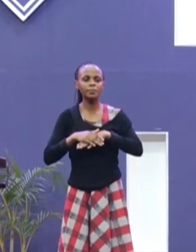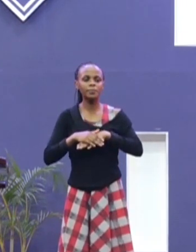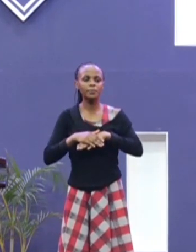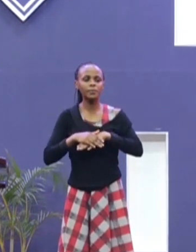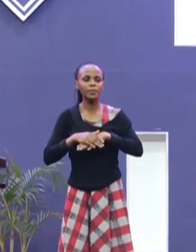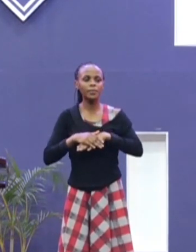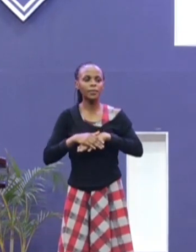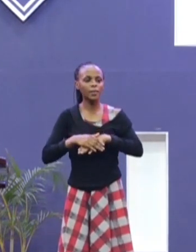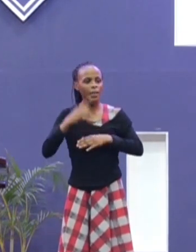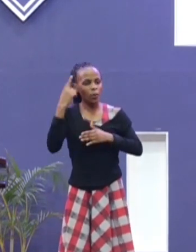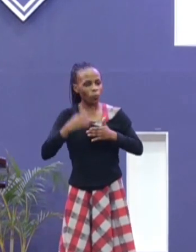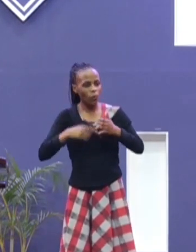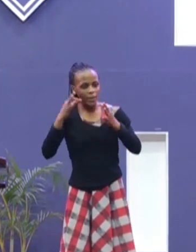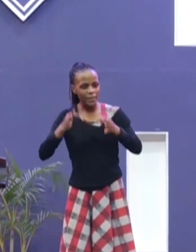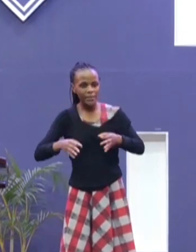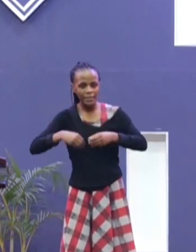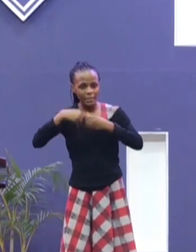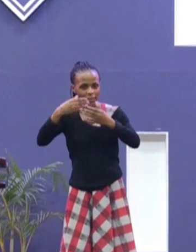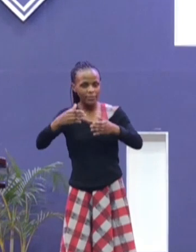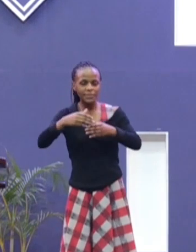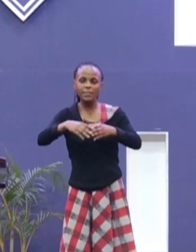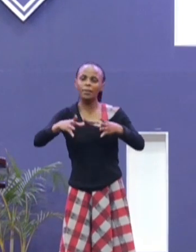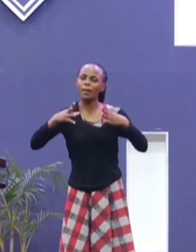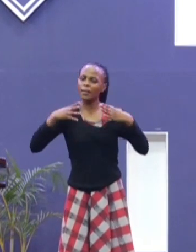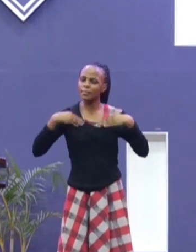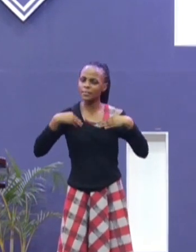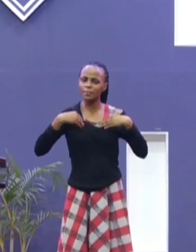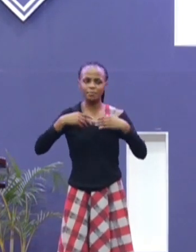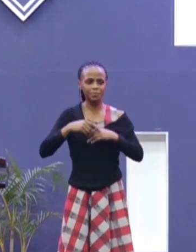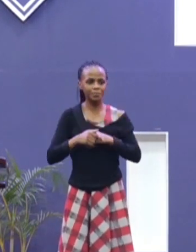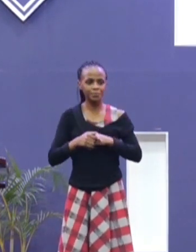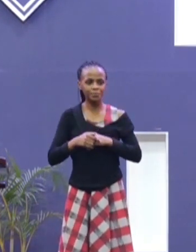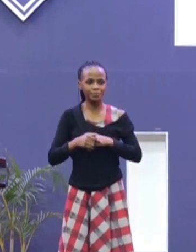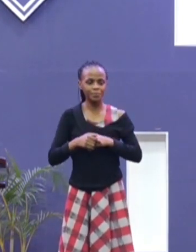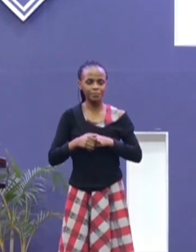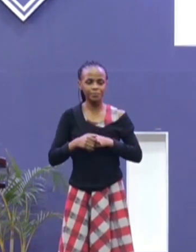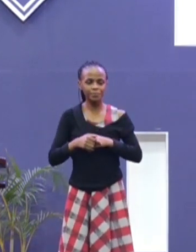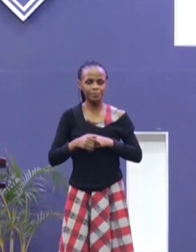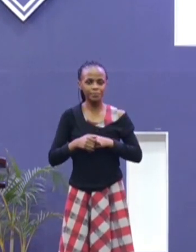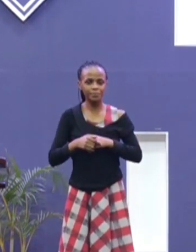What is that thing that gives them access? Chintu checho ekibaggulira ne bayingira.